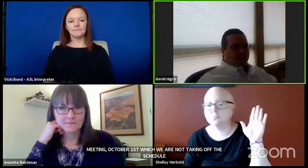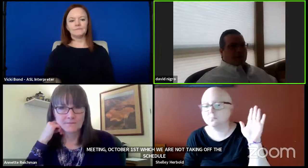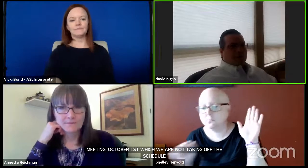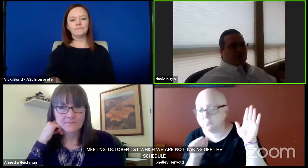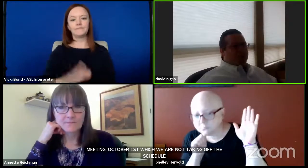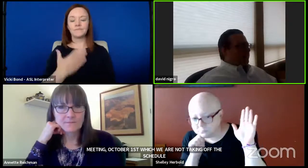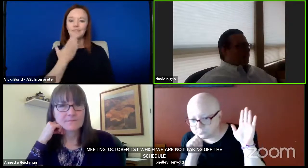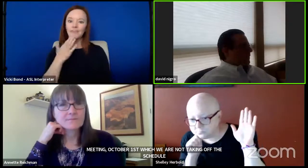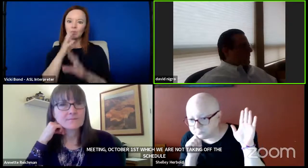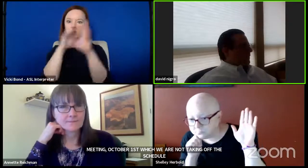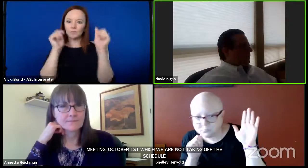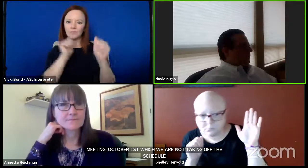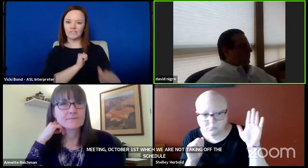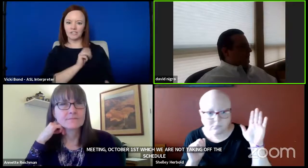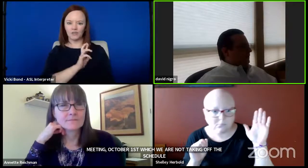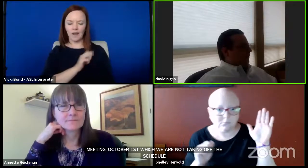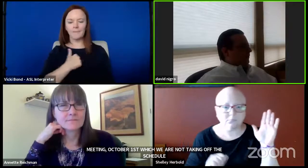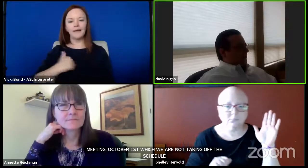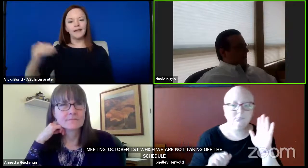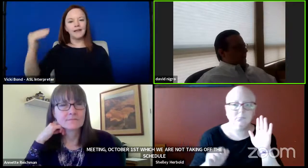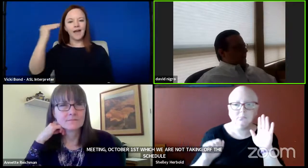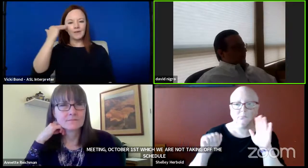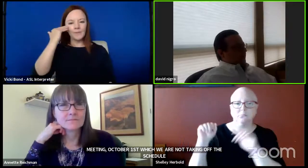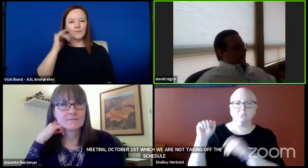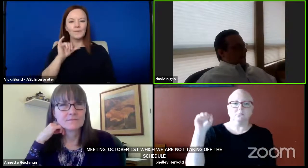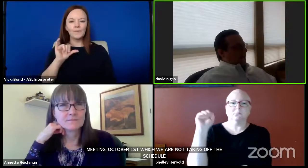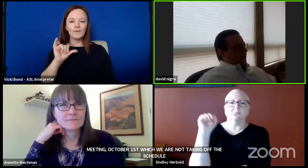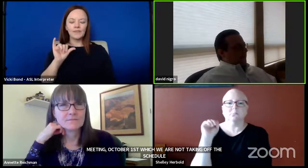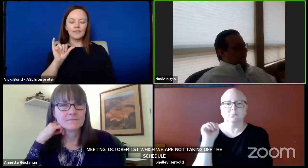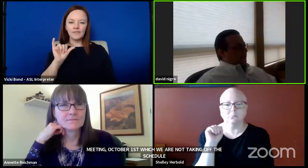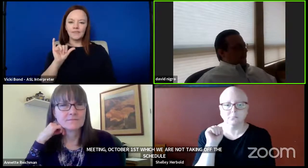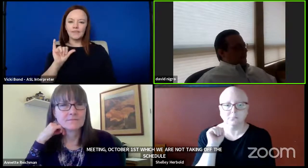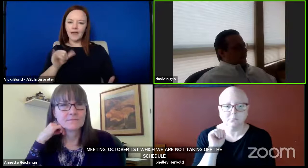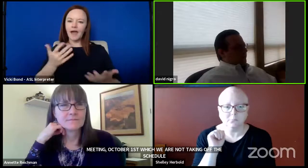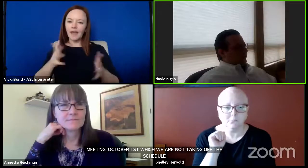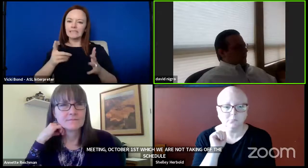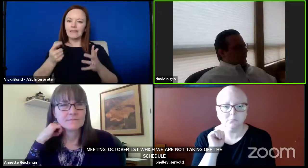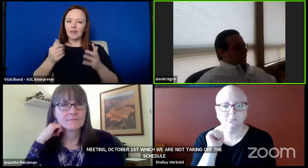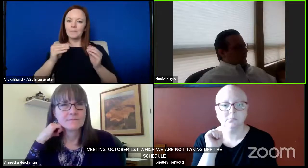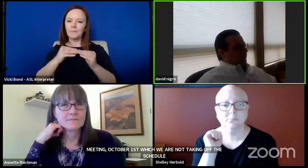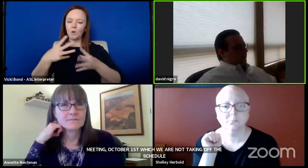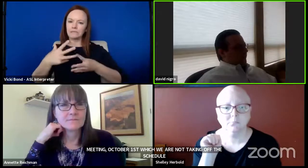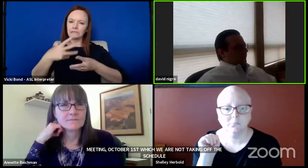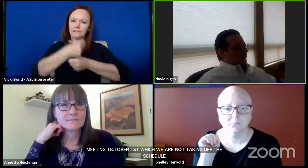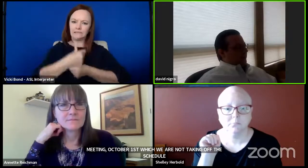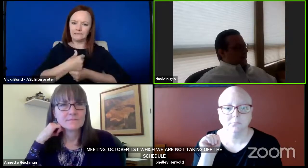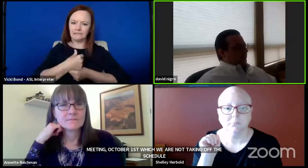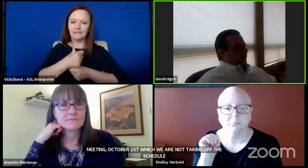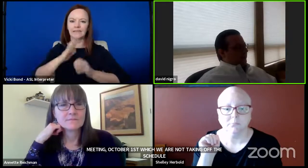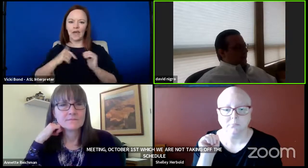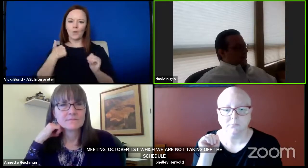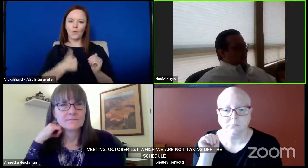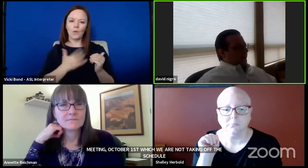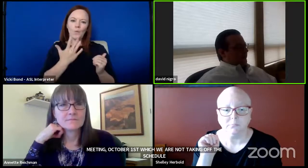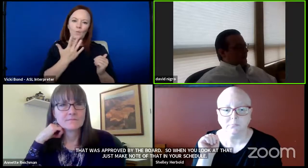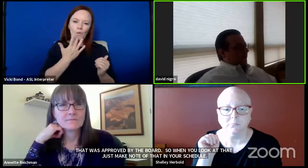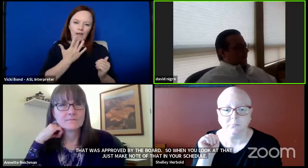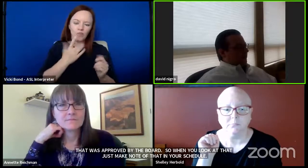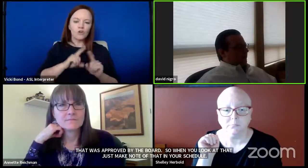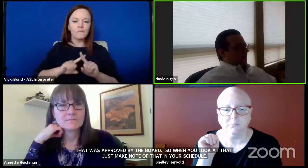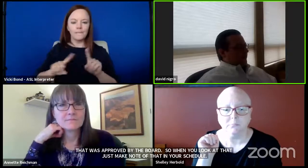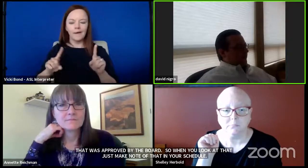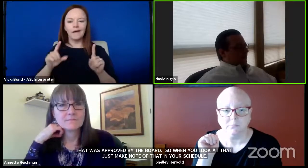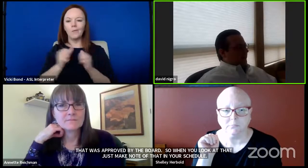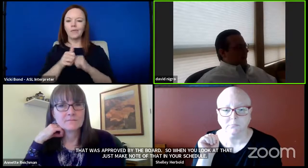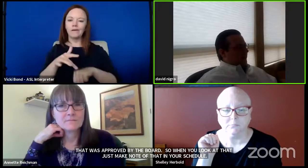Thank you, Superintendent Reichman. I know, that's a little bit more compressed than we had originally would have liked, but in terms of availability,